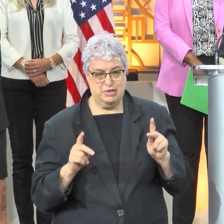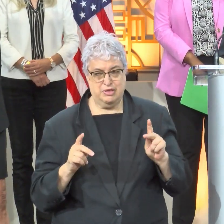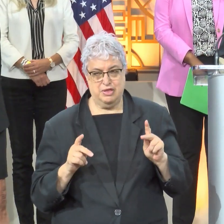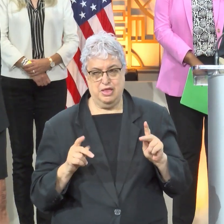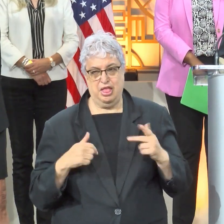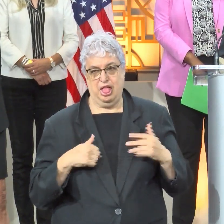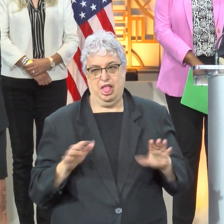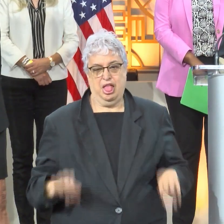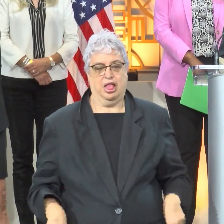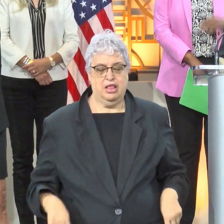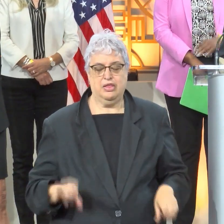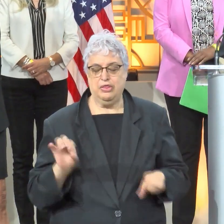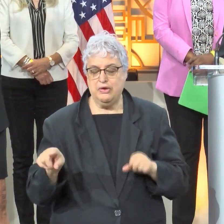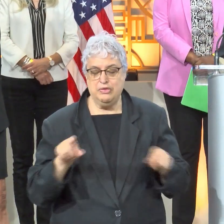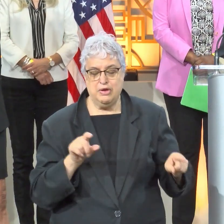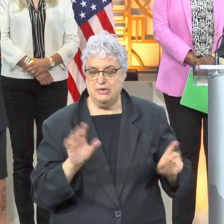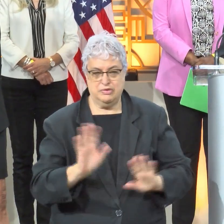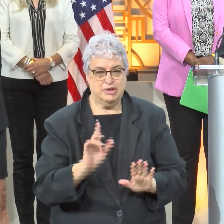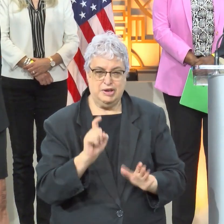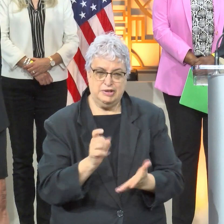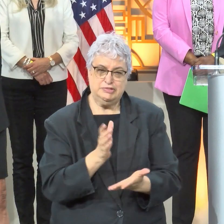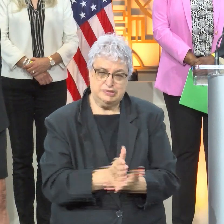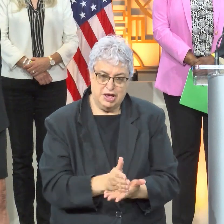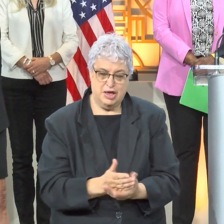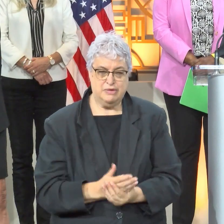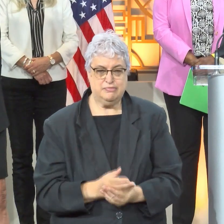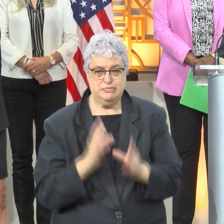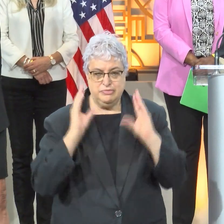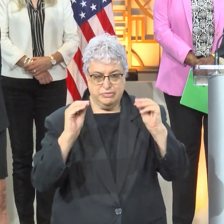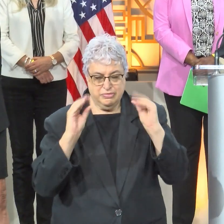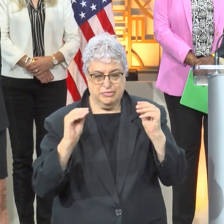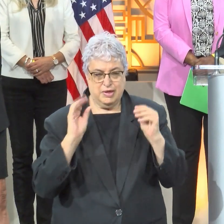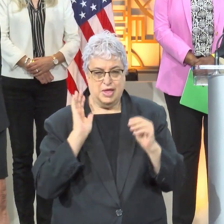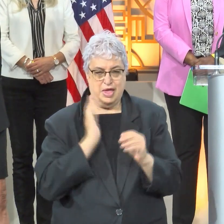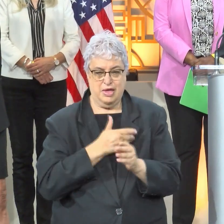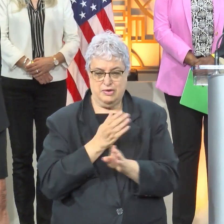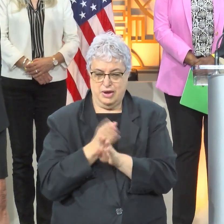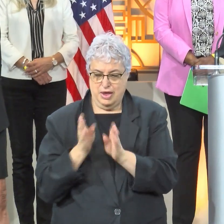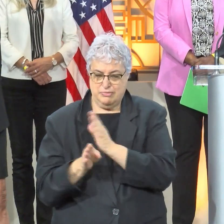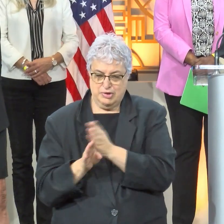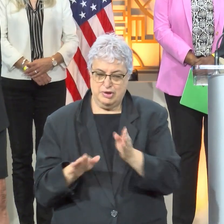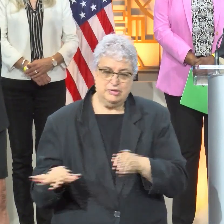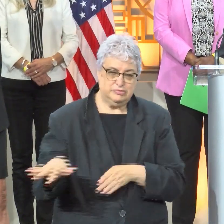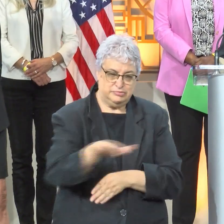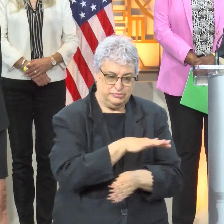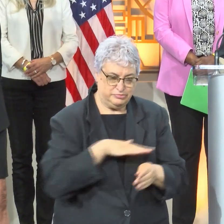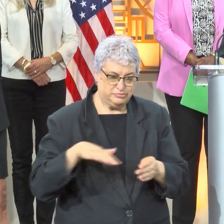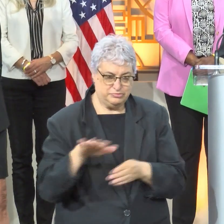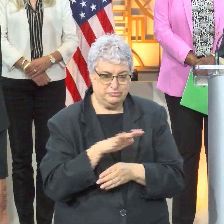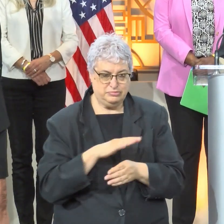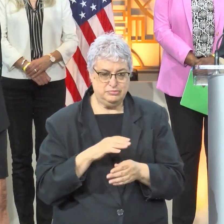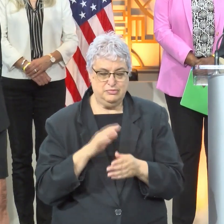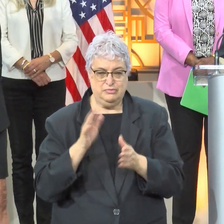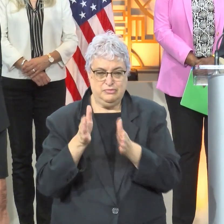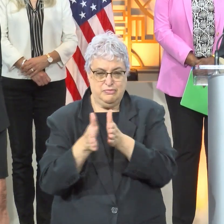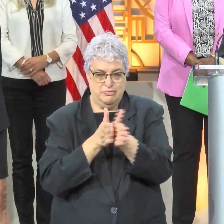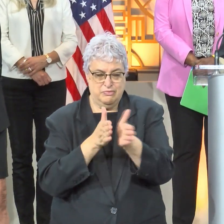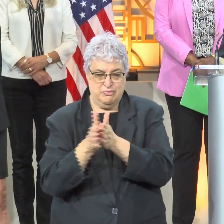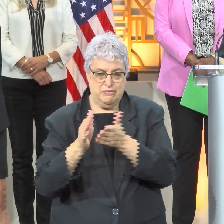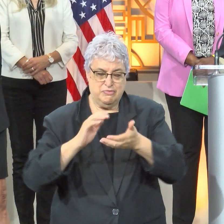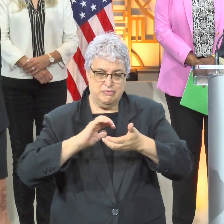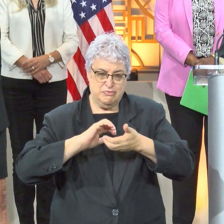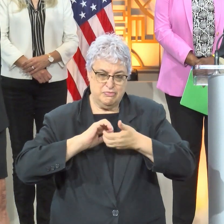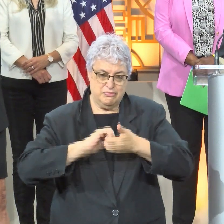us to where we are today in our city, to educate and train our neighborhoods, and to leverage partner resources,